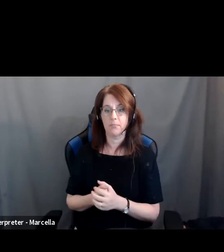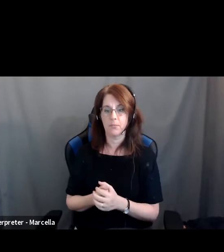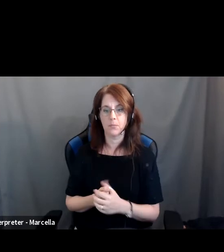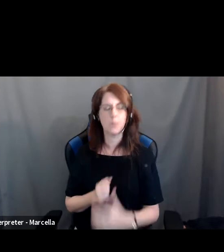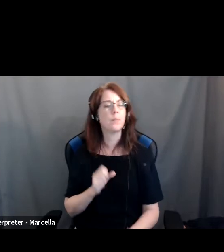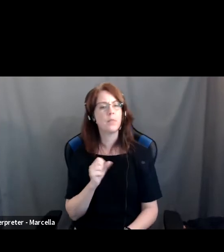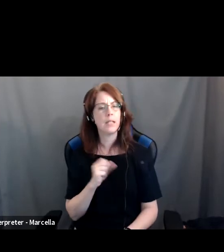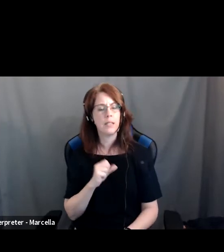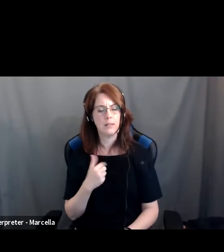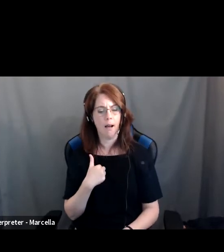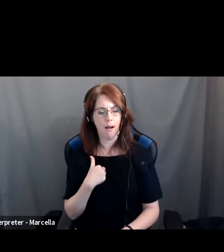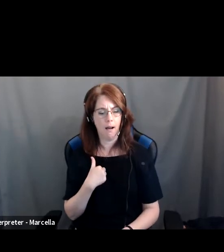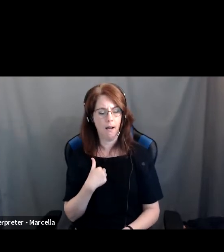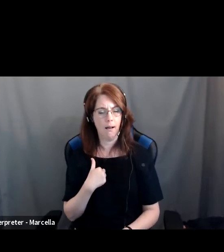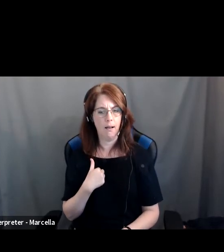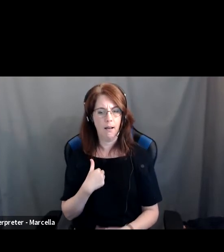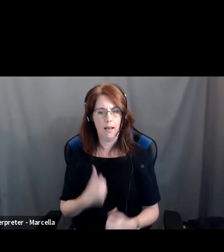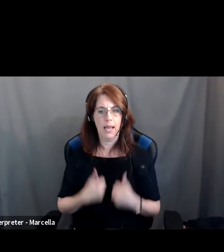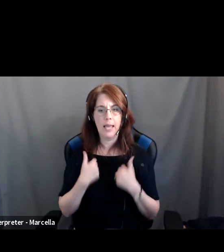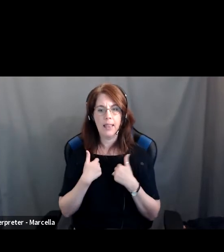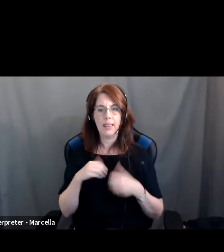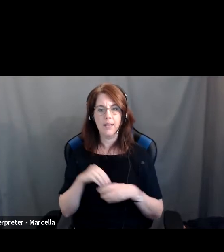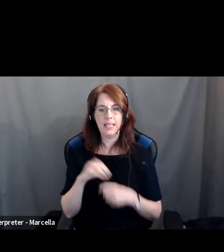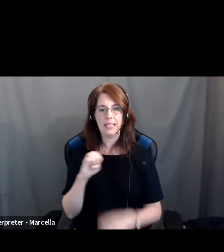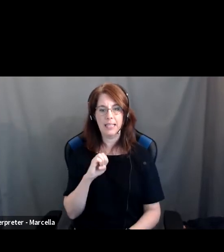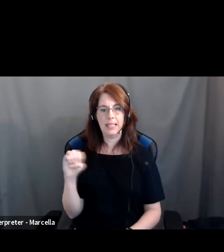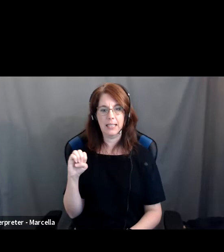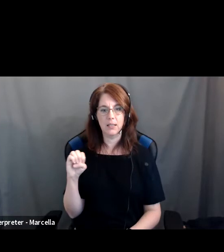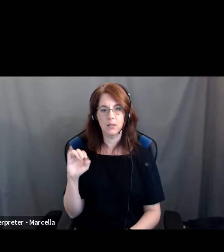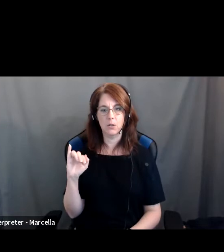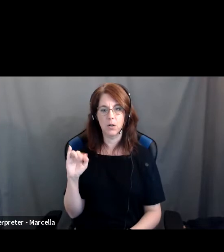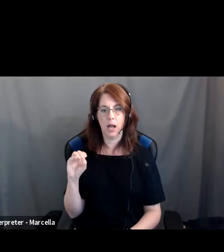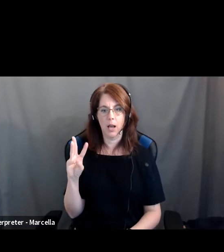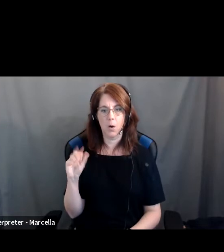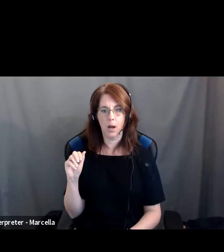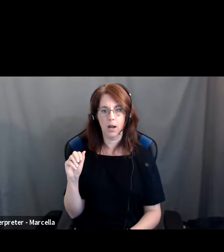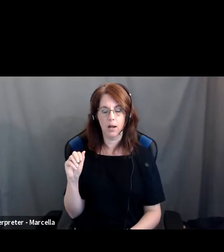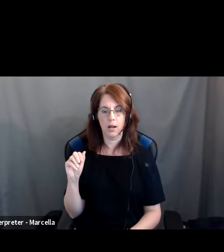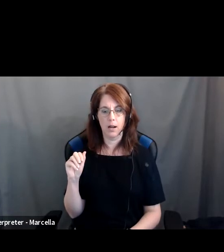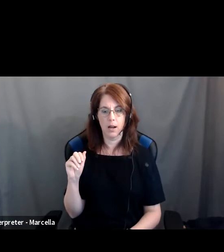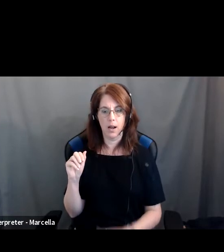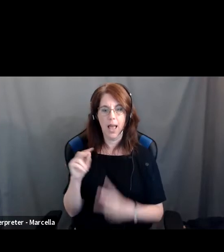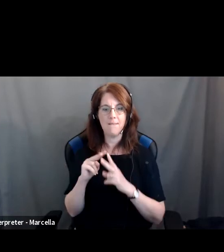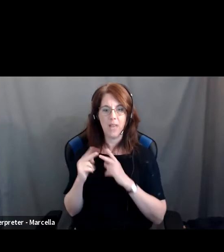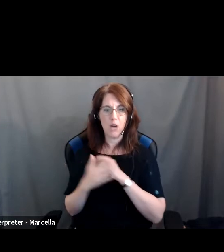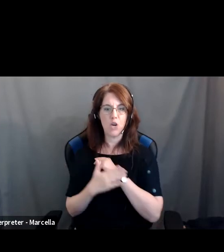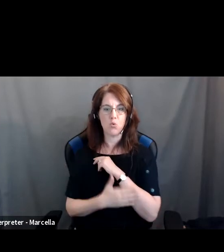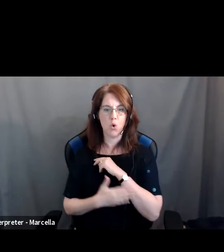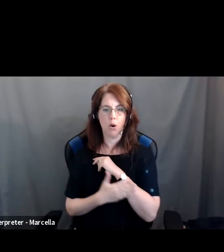Yes, I live in eastern Iowa, a very rural